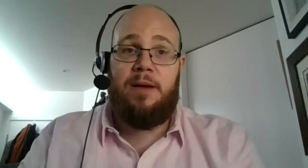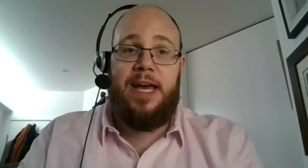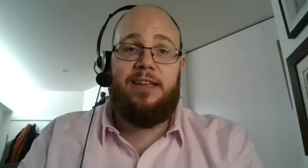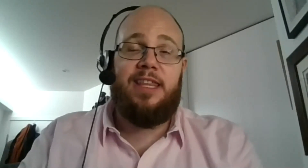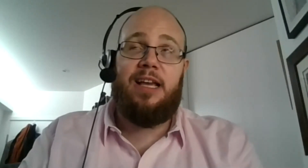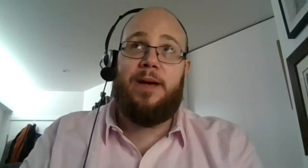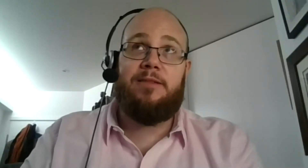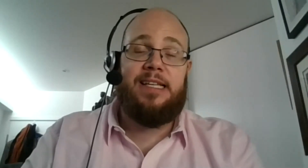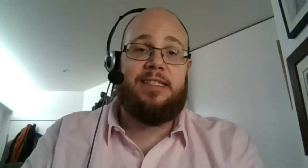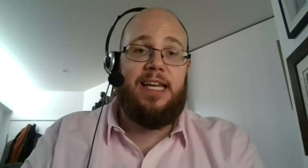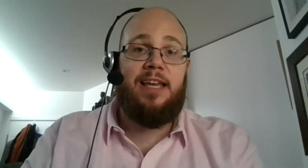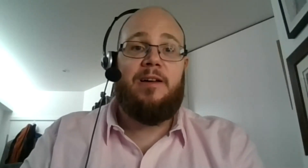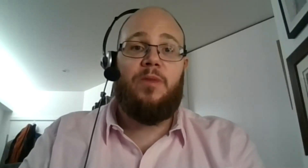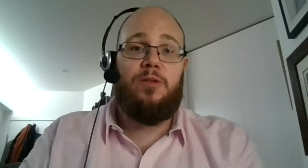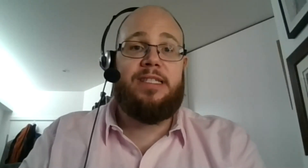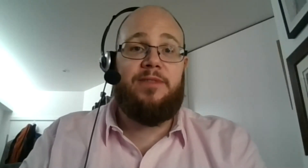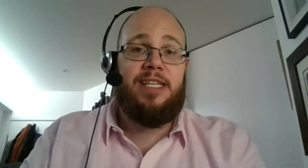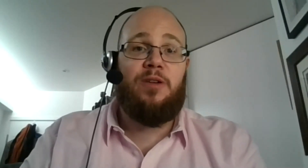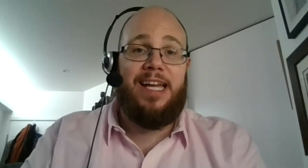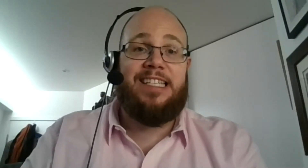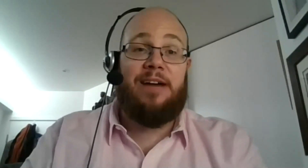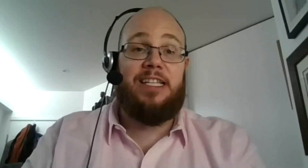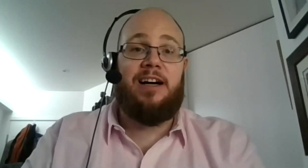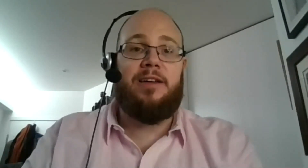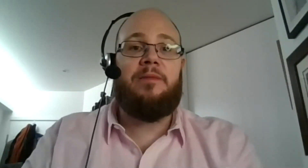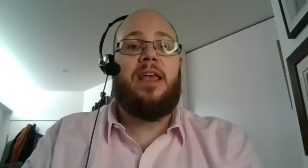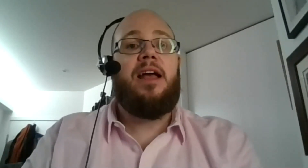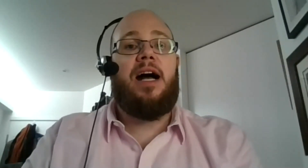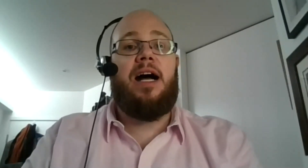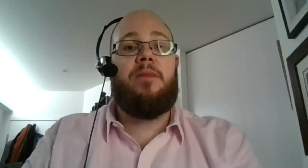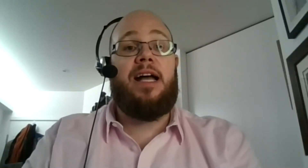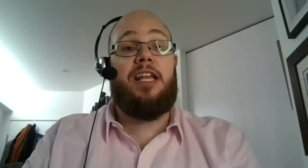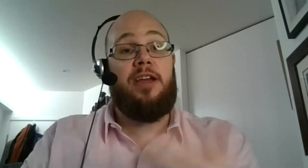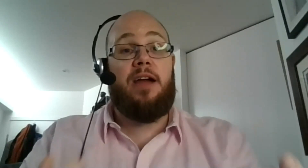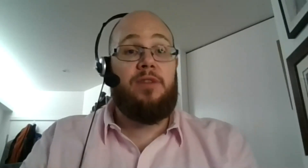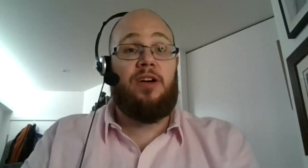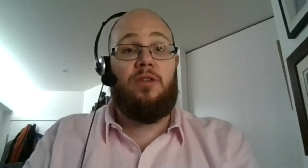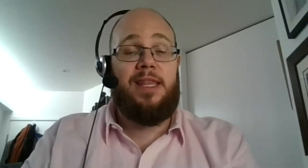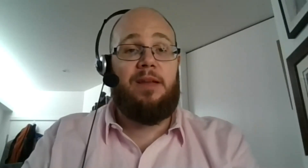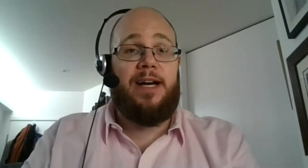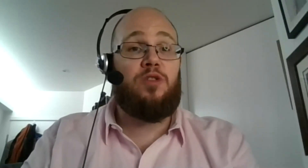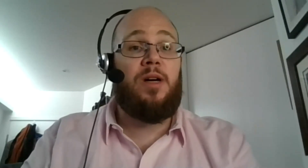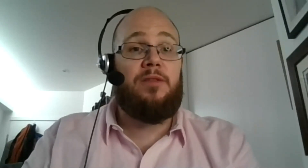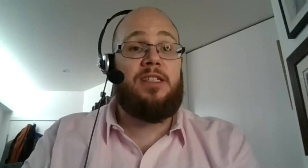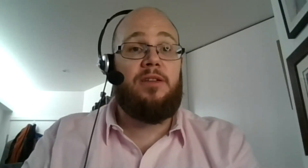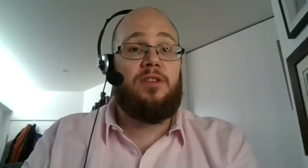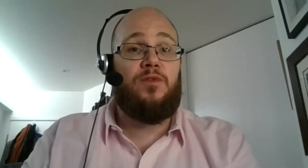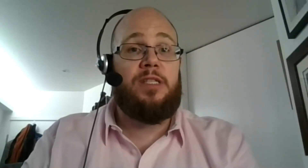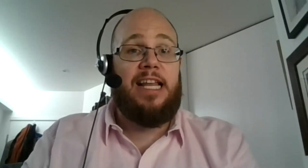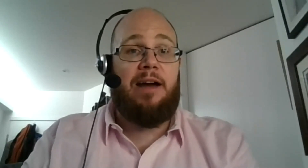paid, I think, about 60 or 70 quid to have it done. And then you get a result within about 12 to 14